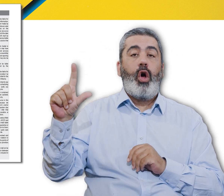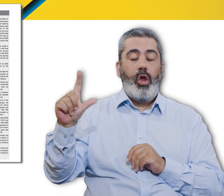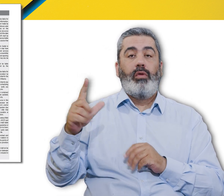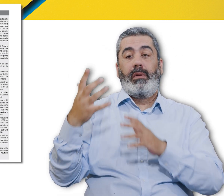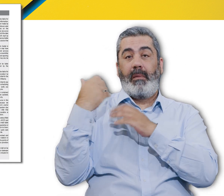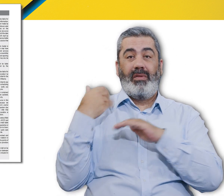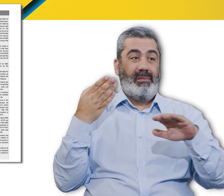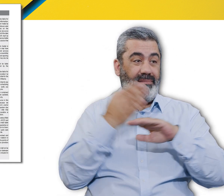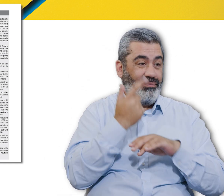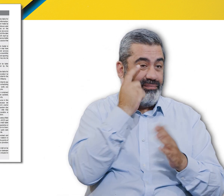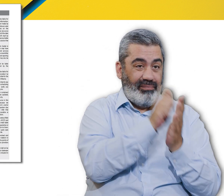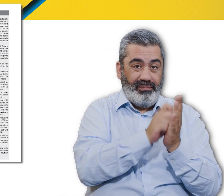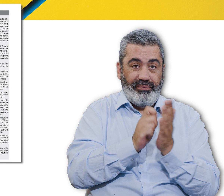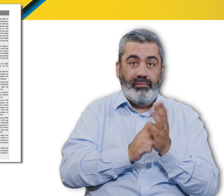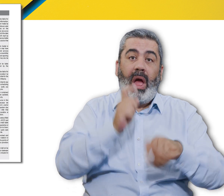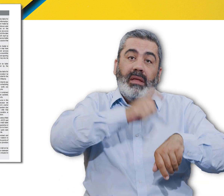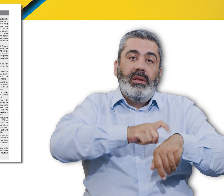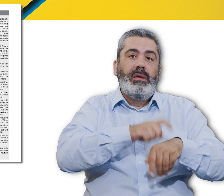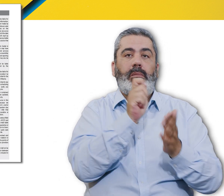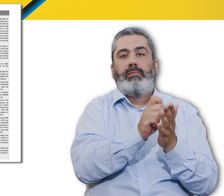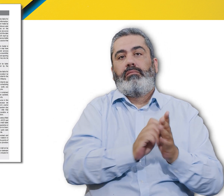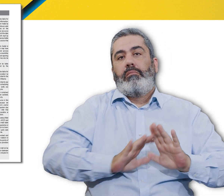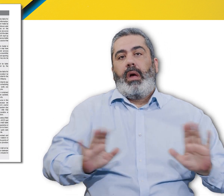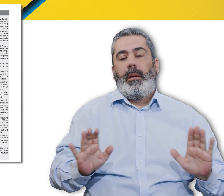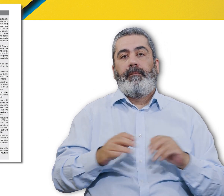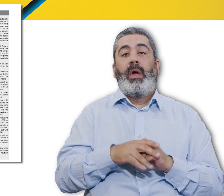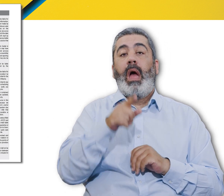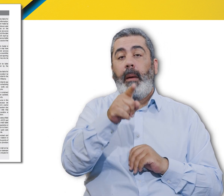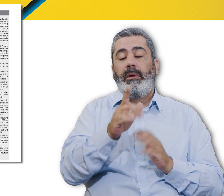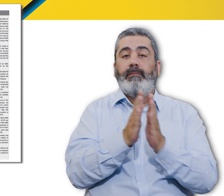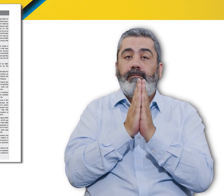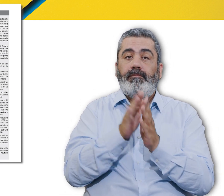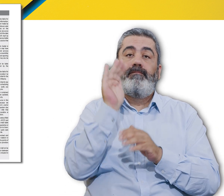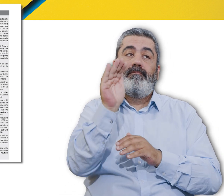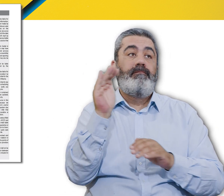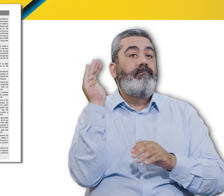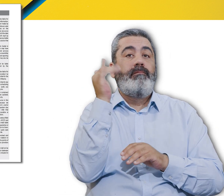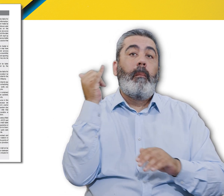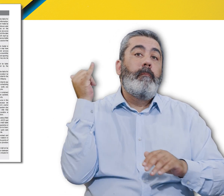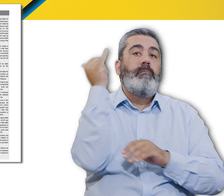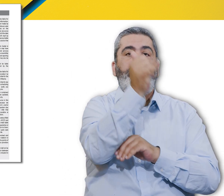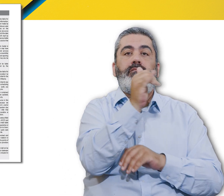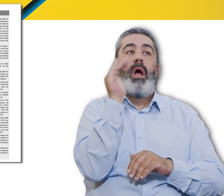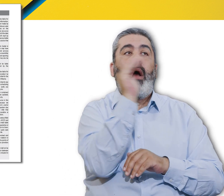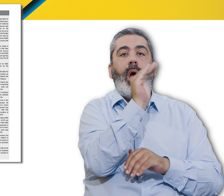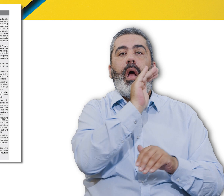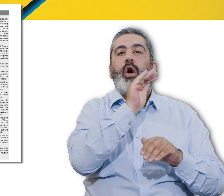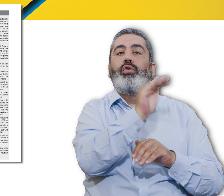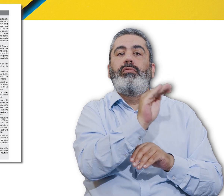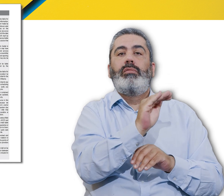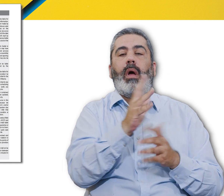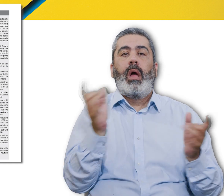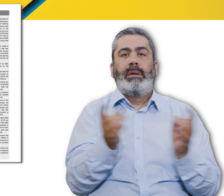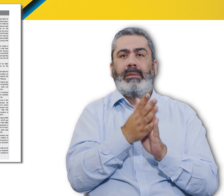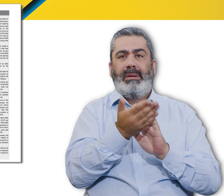All partners responsible for the inspections in Greece and Albania. We advise you to contact directly any provider of interest